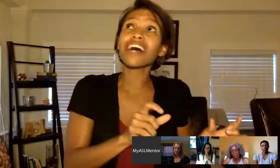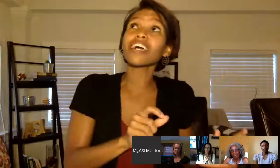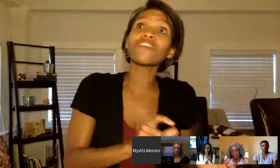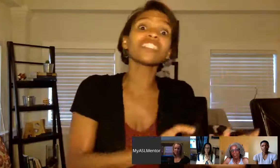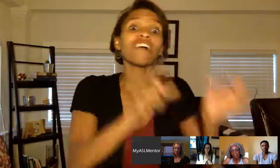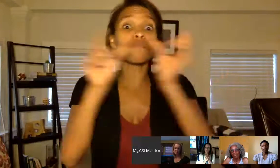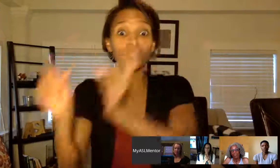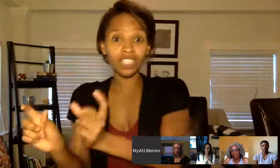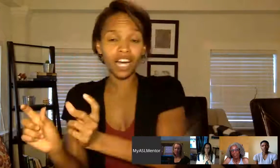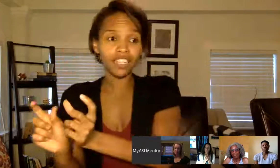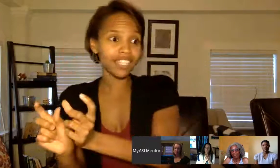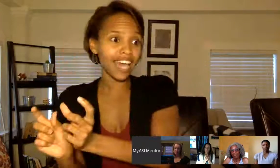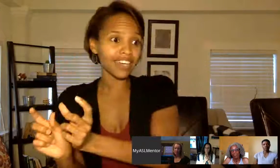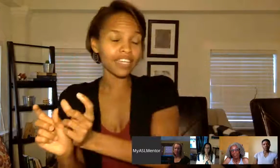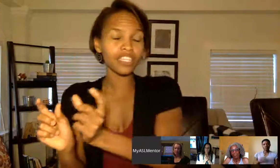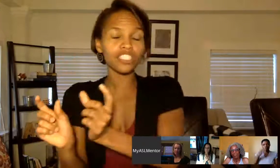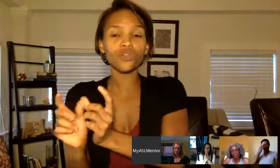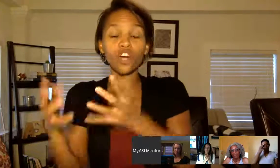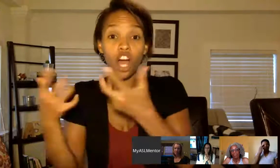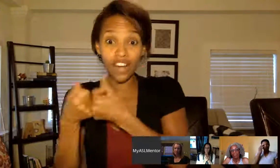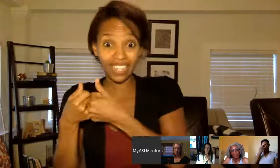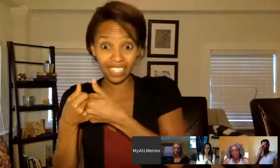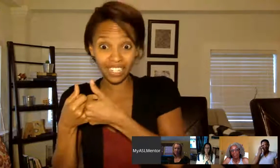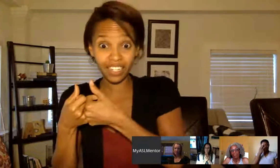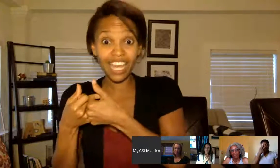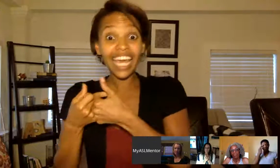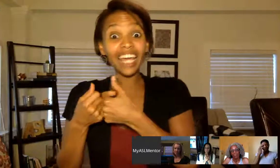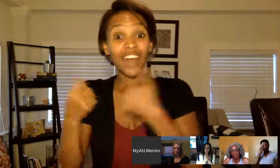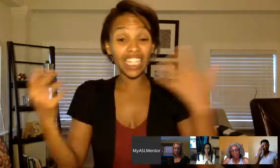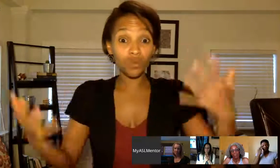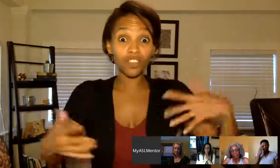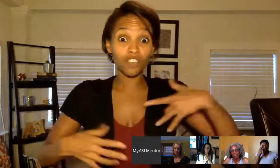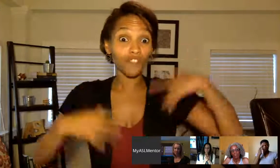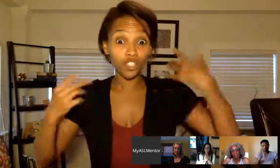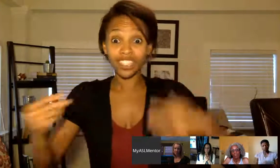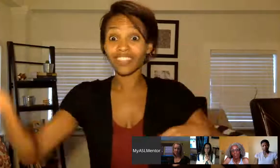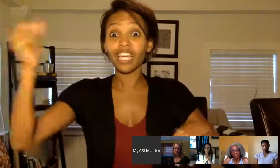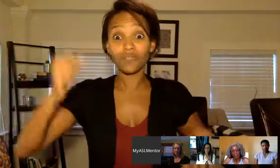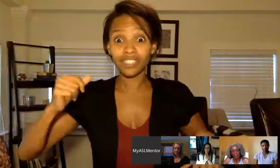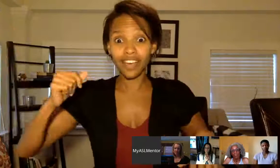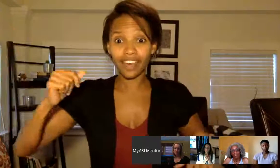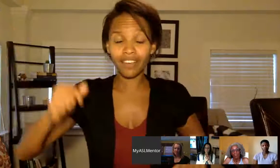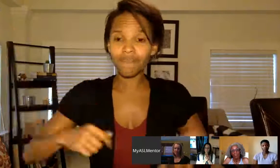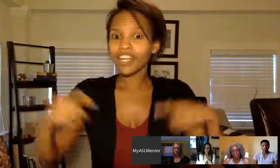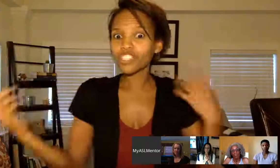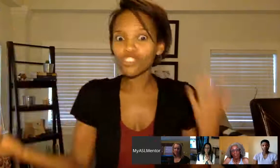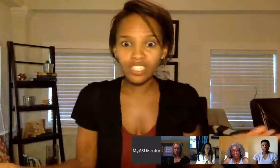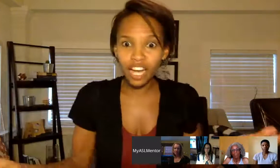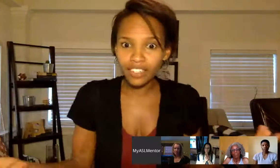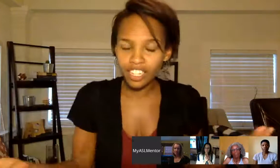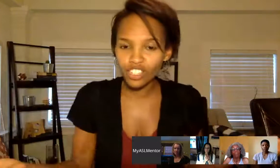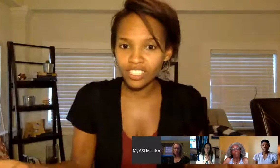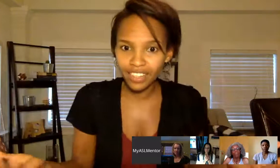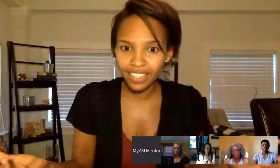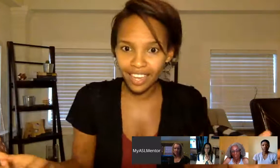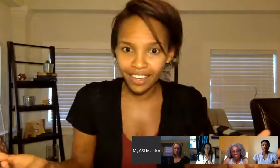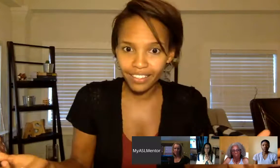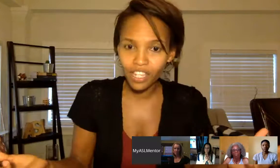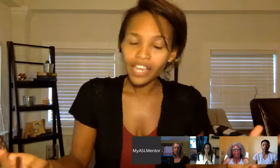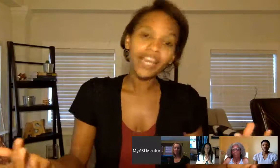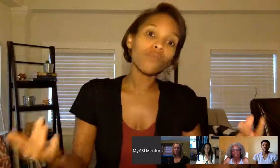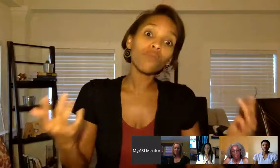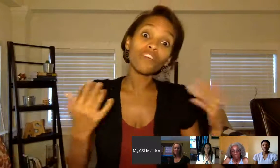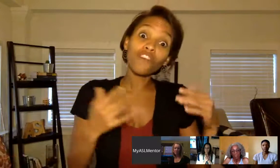think that if a deaf person got into a car accident and that's what the first thing that they would say, it's just not the